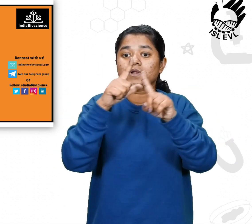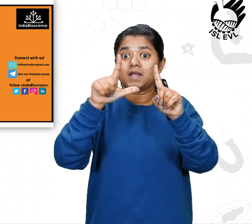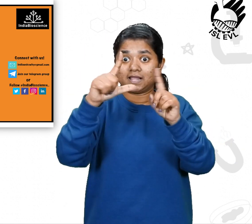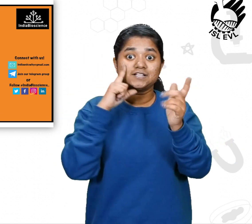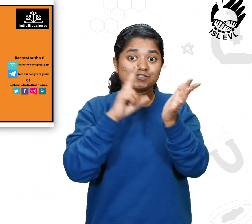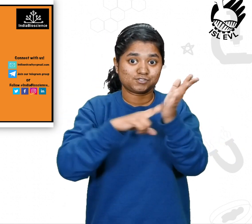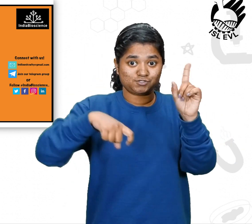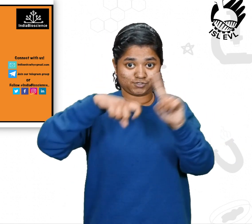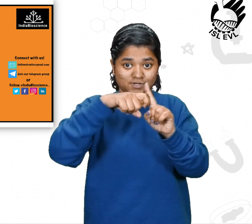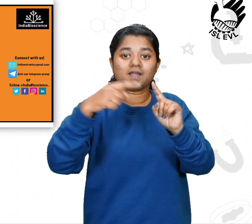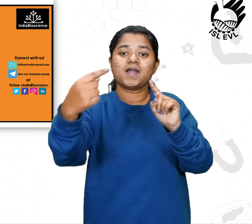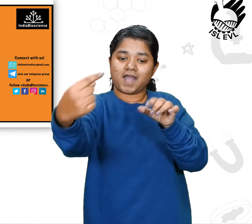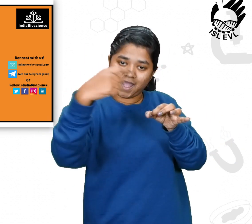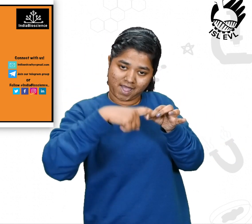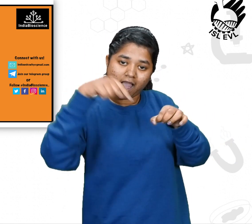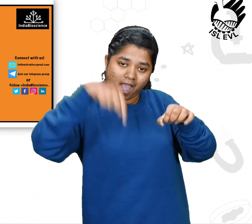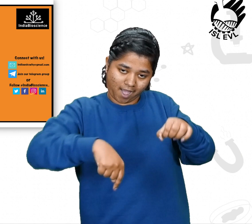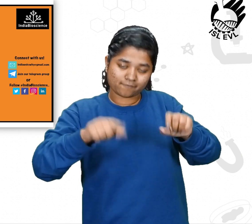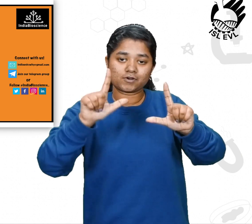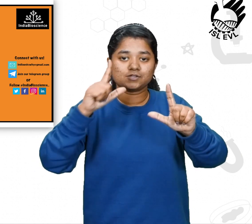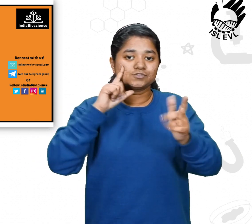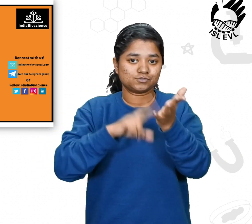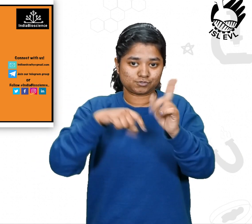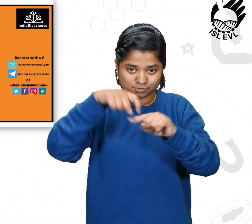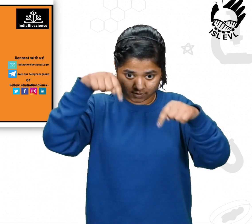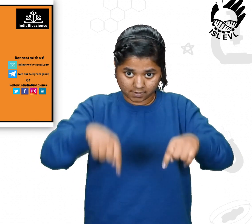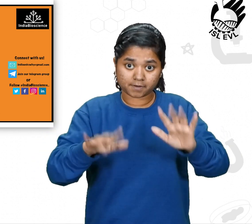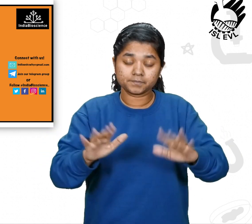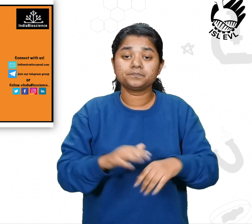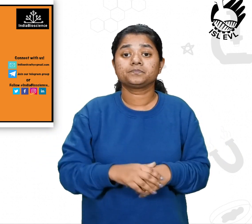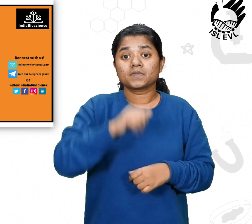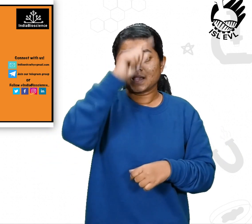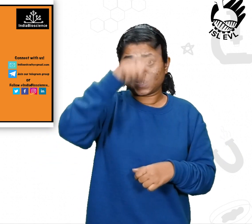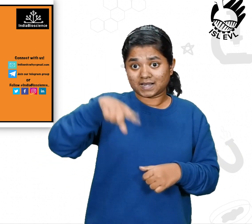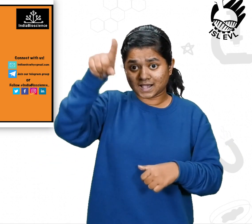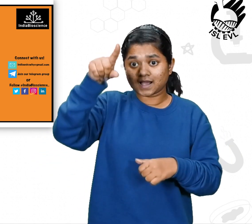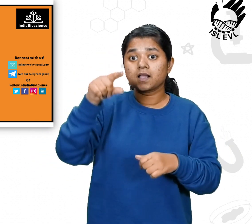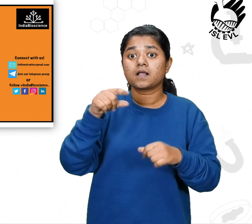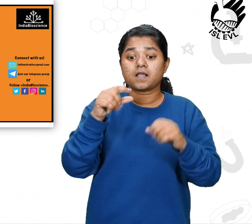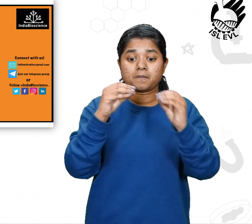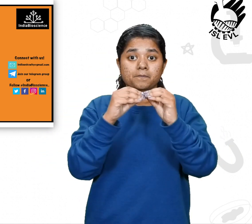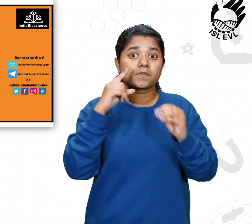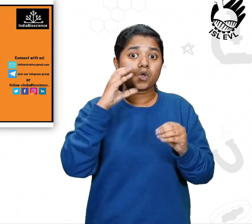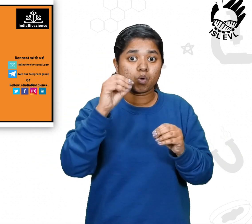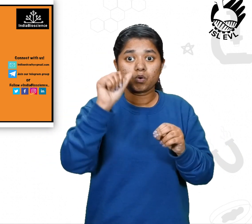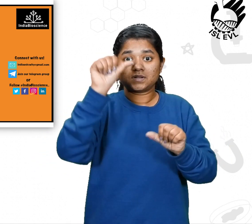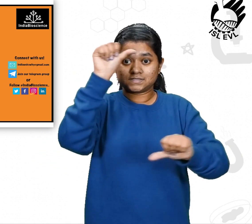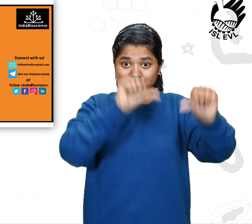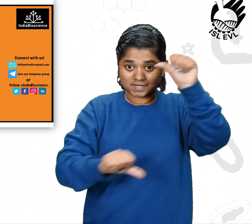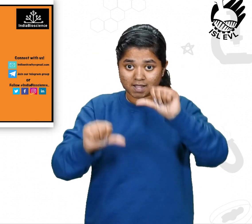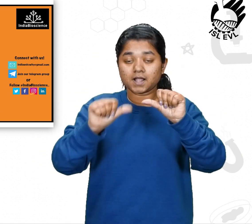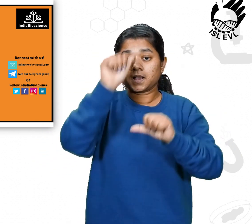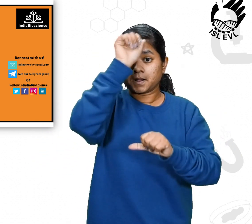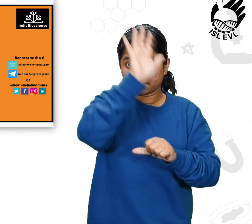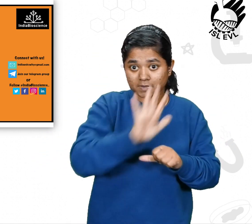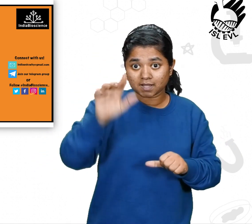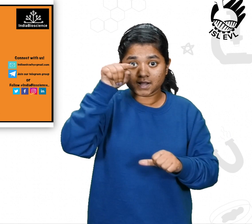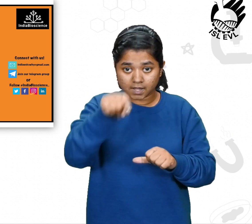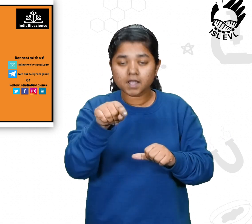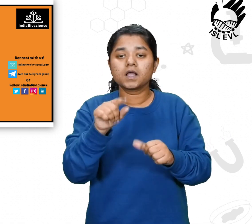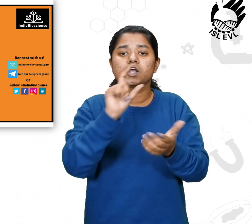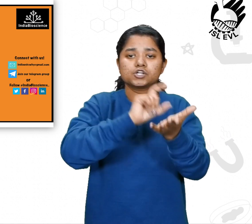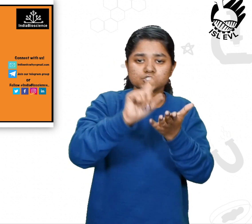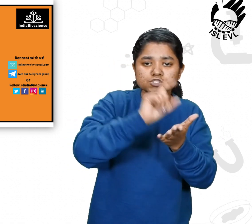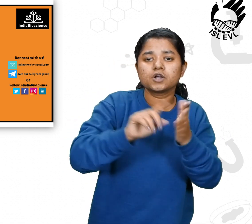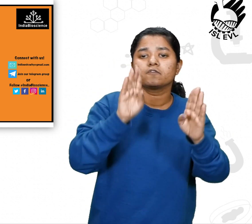for more updates about India Asks Why, follow India Bioscience on all of their social media handles. So it's India Bioscience on